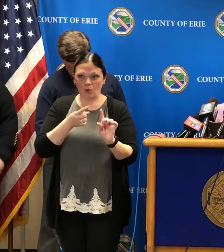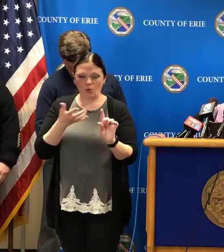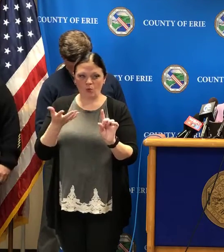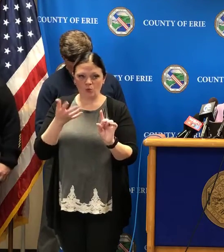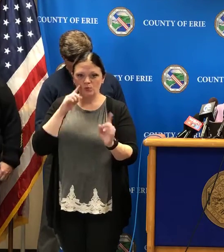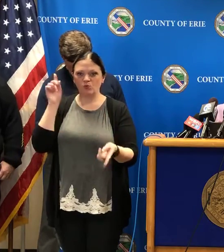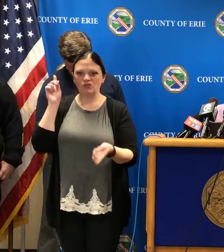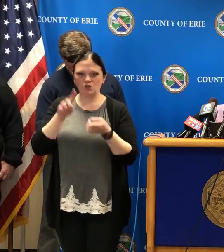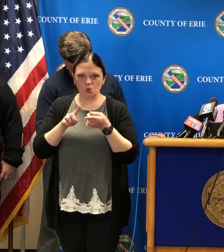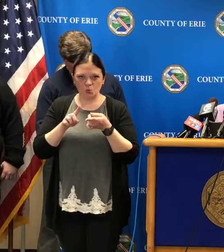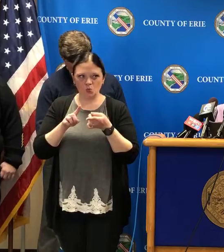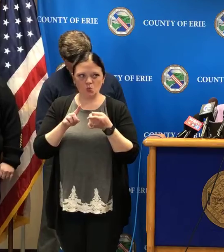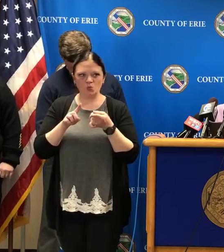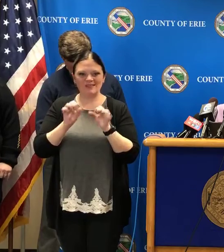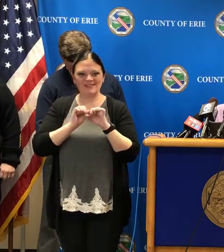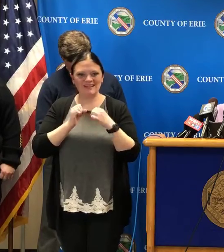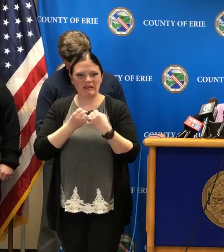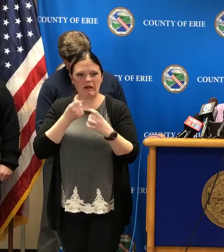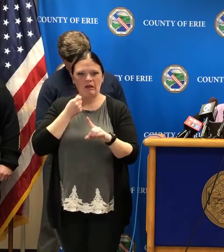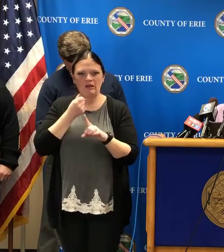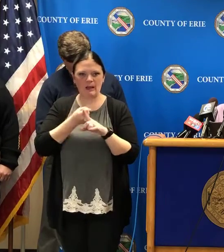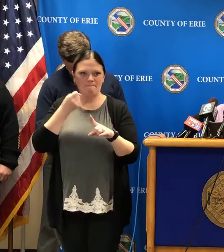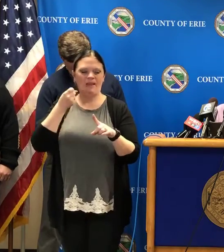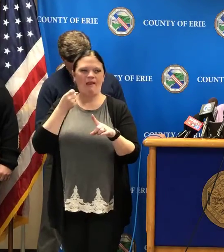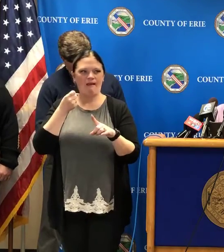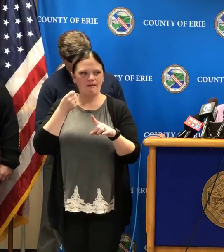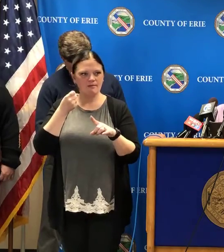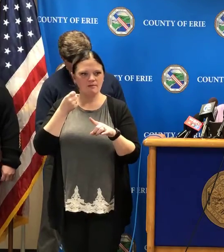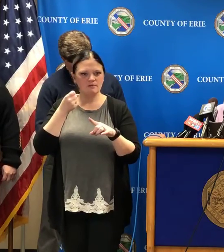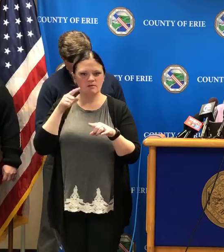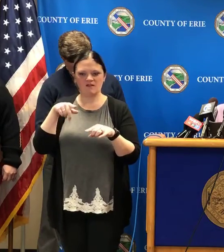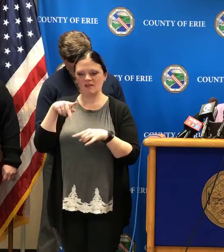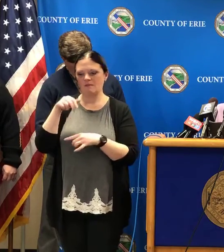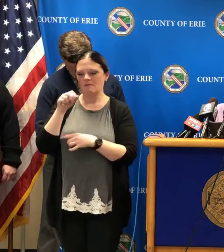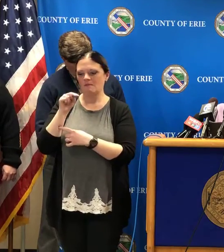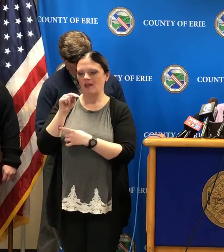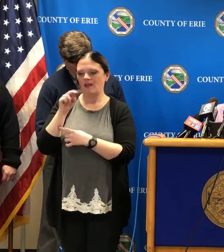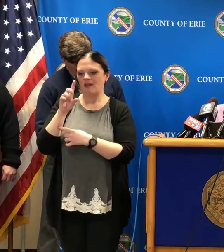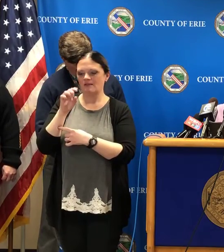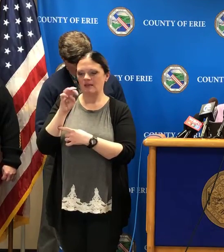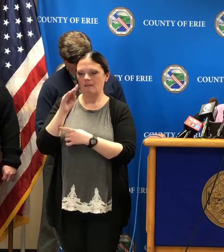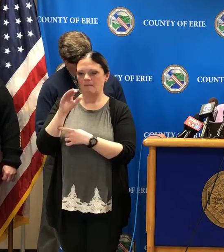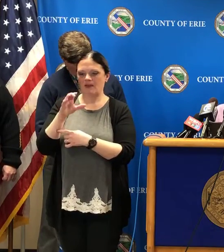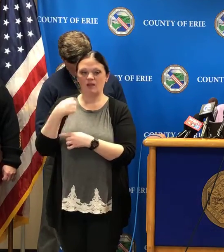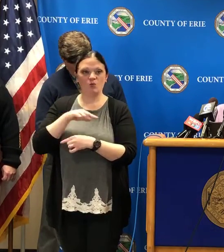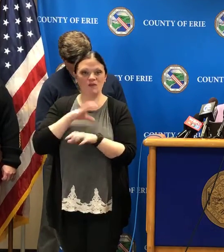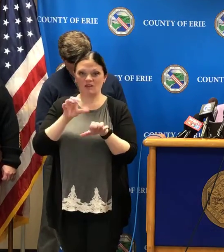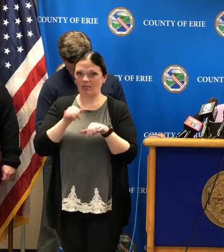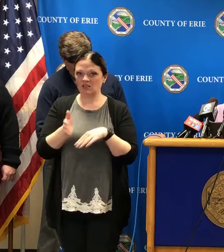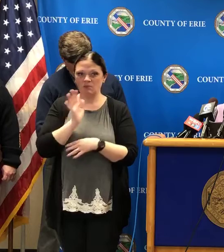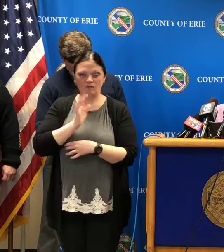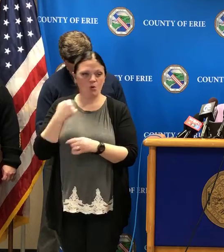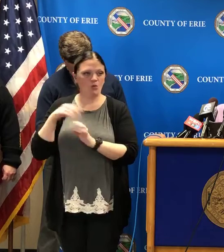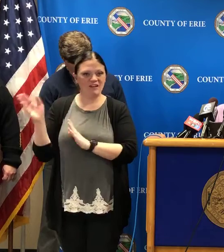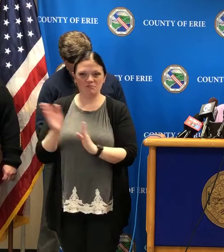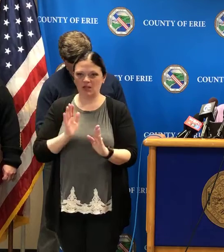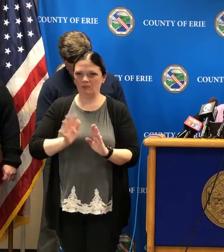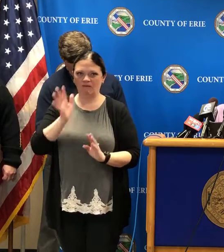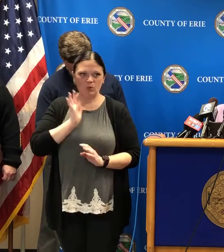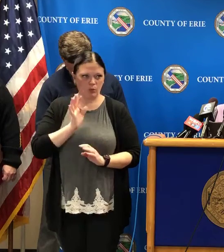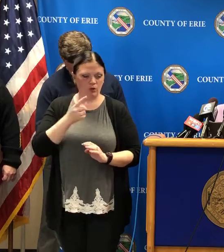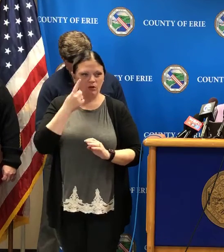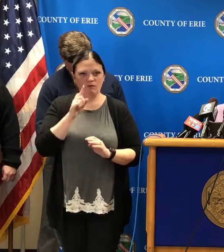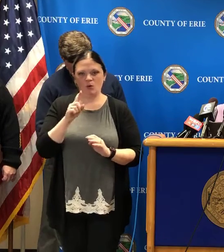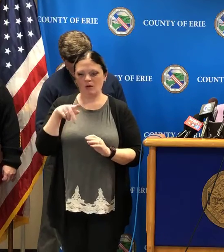to reduce their societal impact of this pandemic. And, you know, we've done this before. We planned for this before